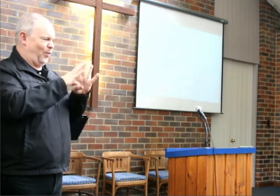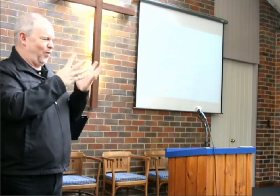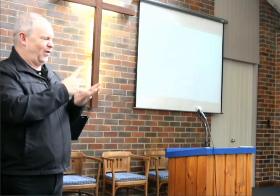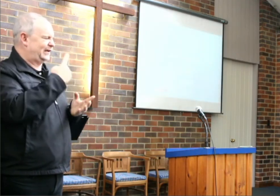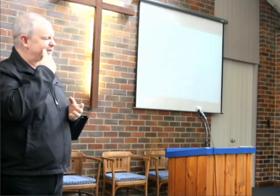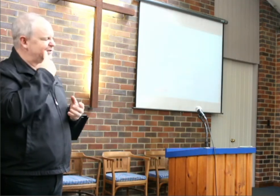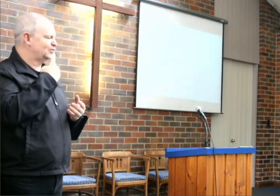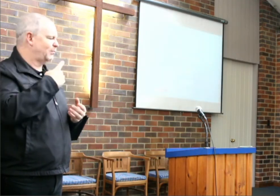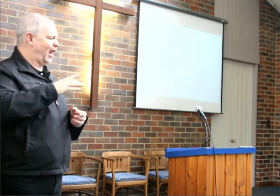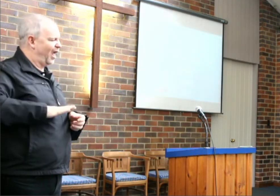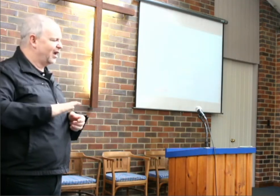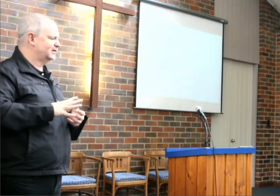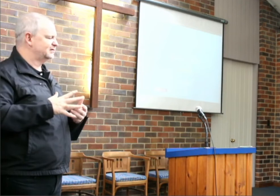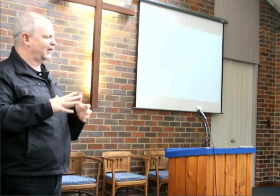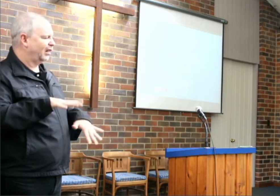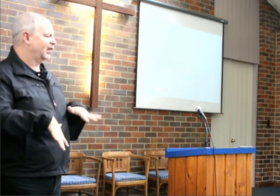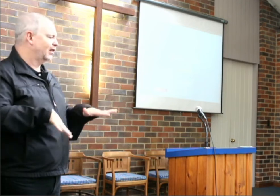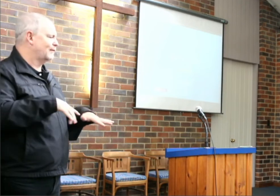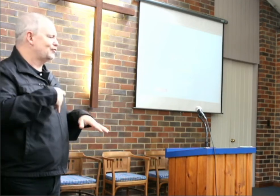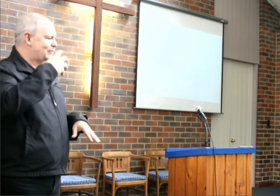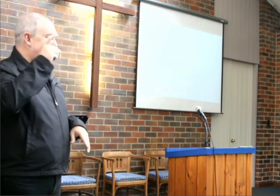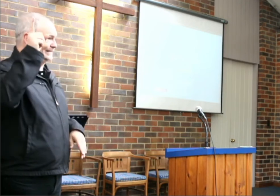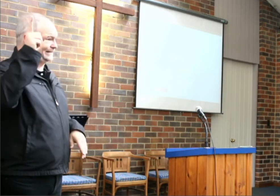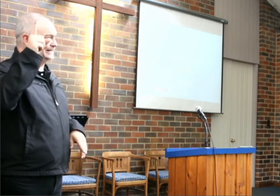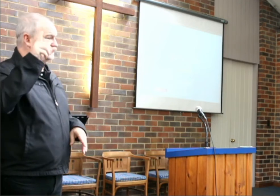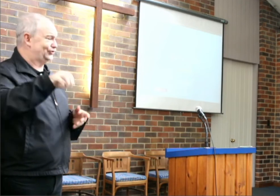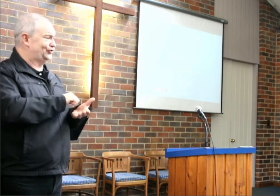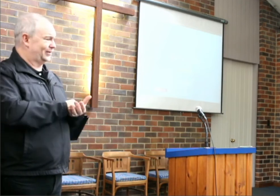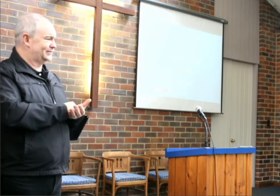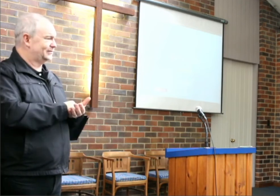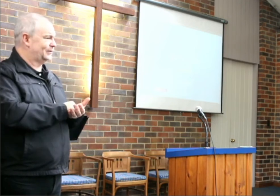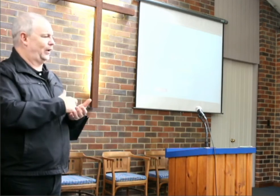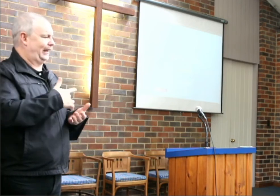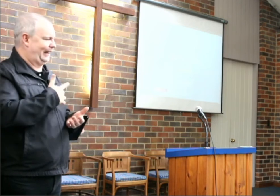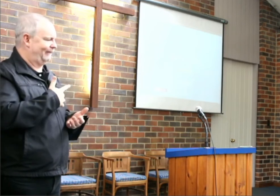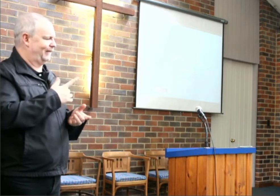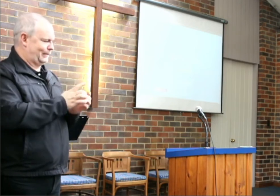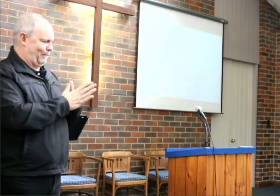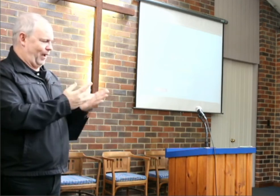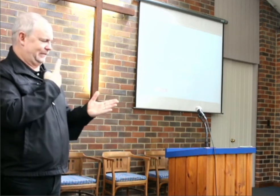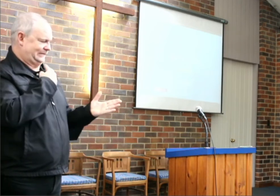complacent, but we are to remember our just God and to live as